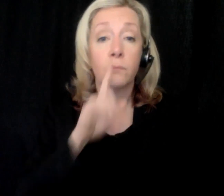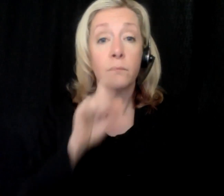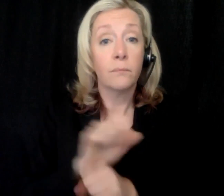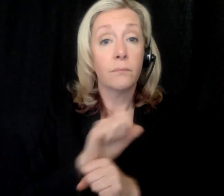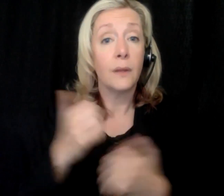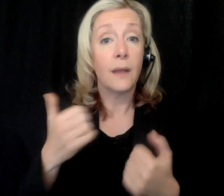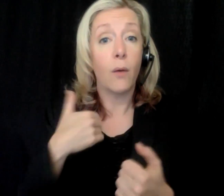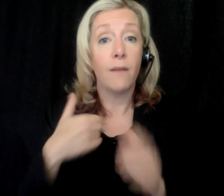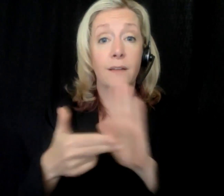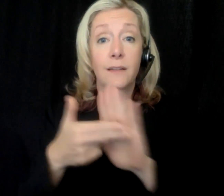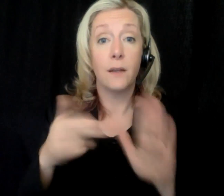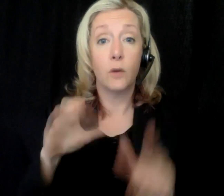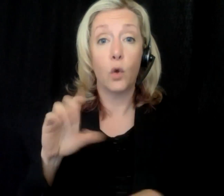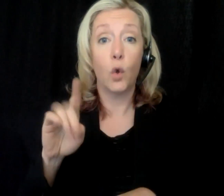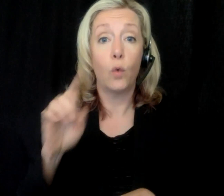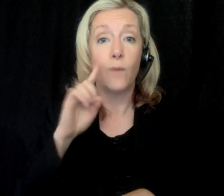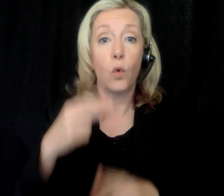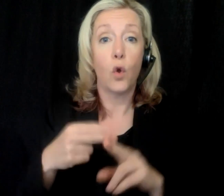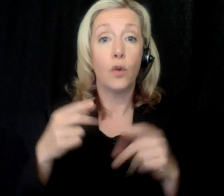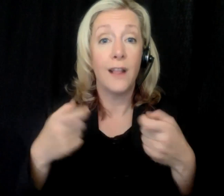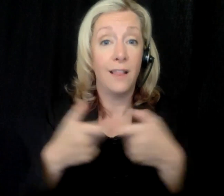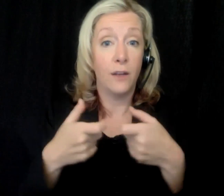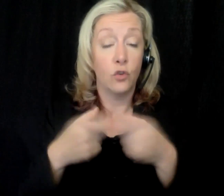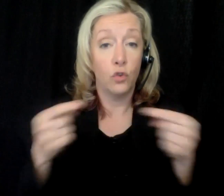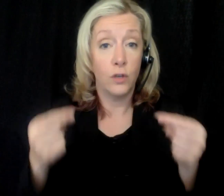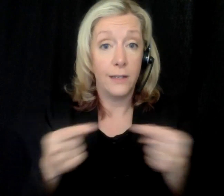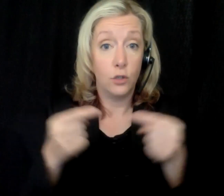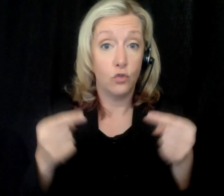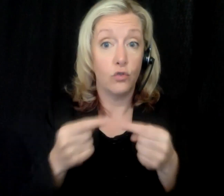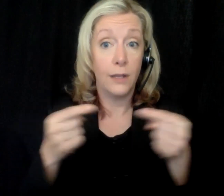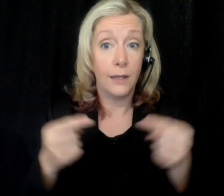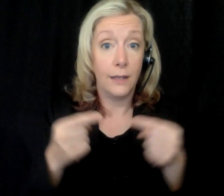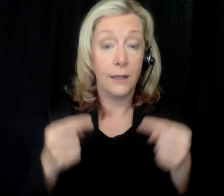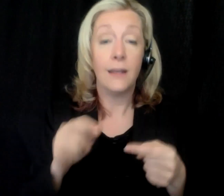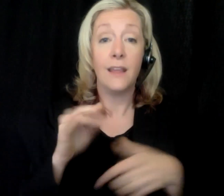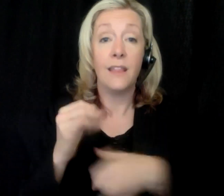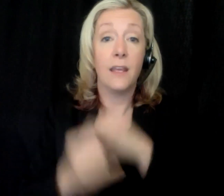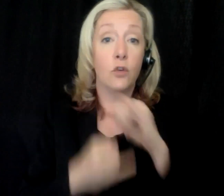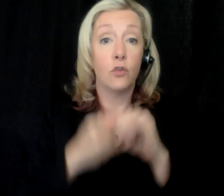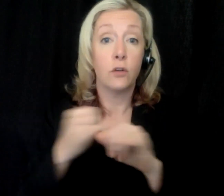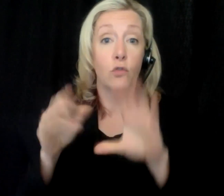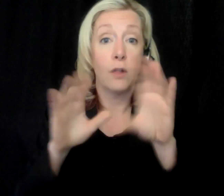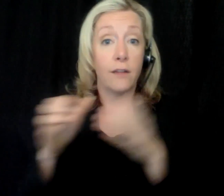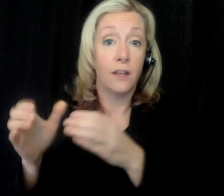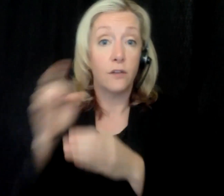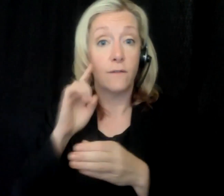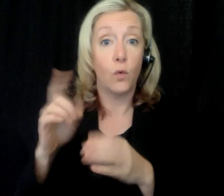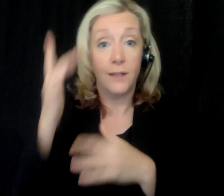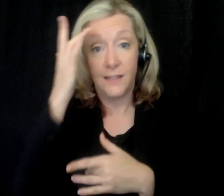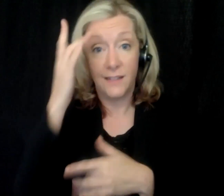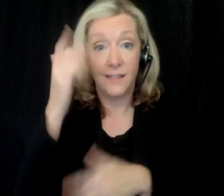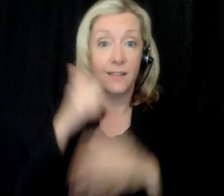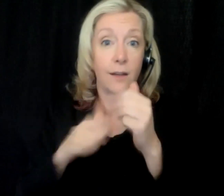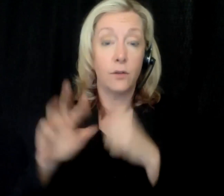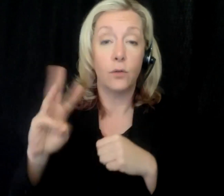now for electrical injury in the International Classification of Diseases, initiated by the World Health Organization and adopted